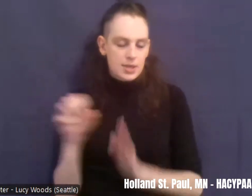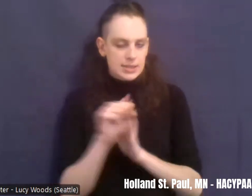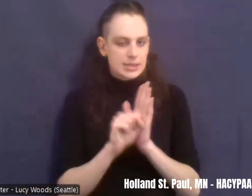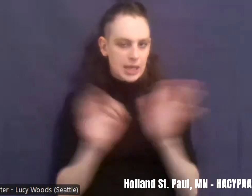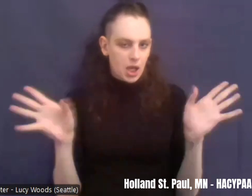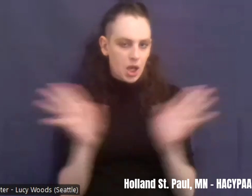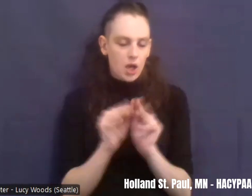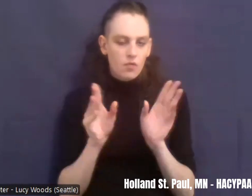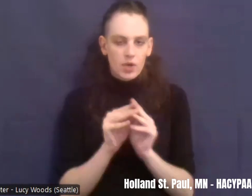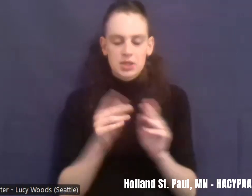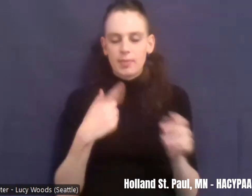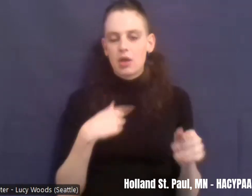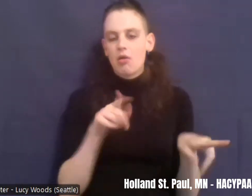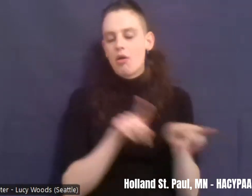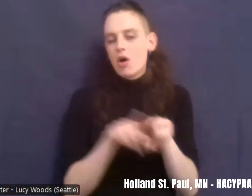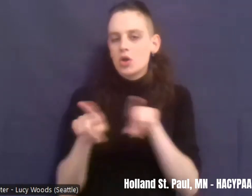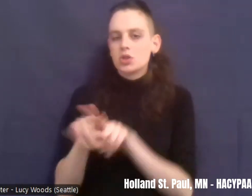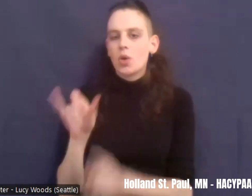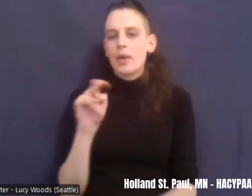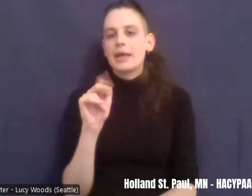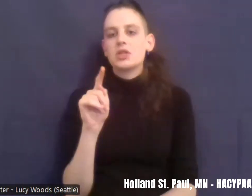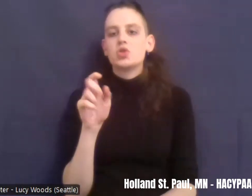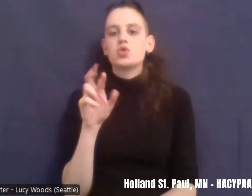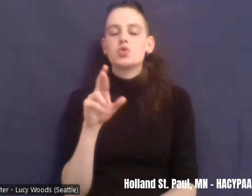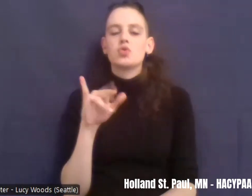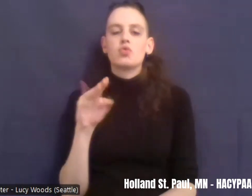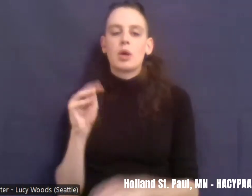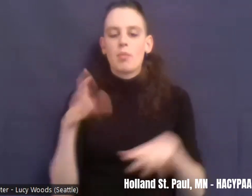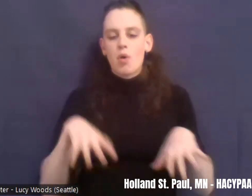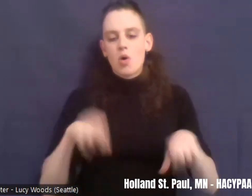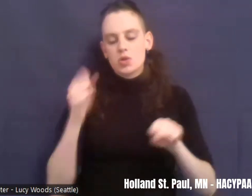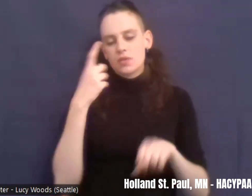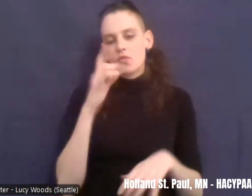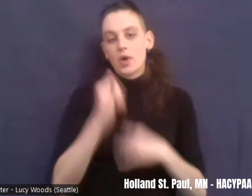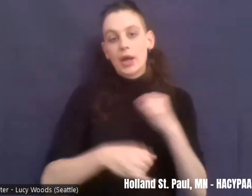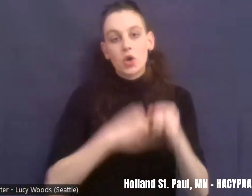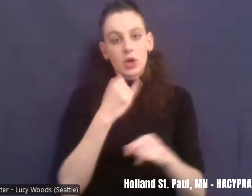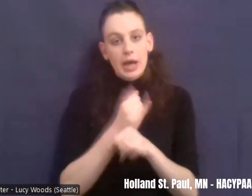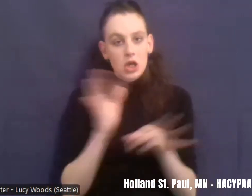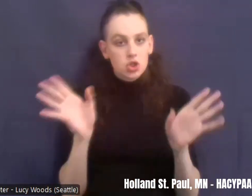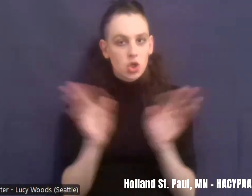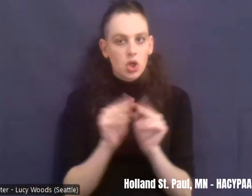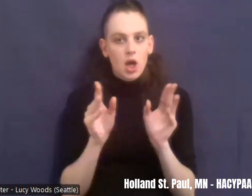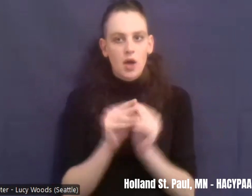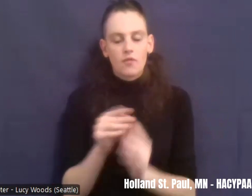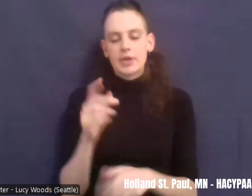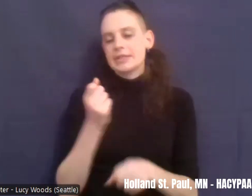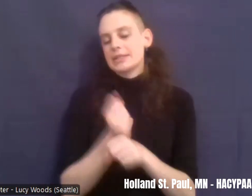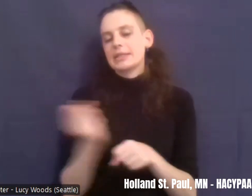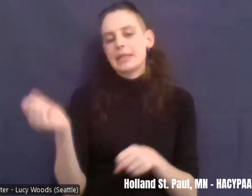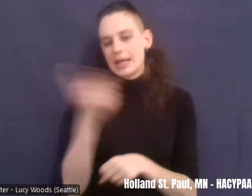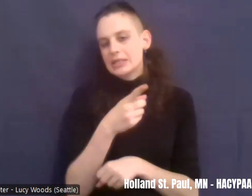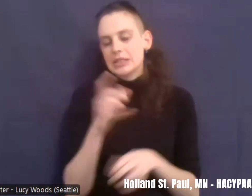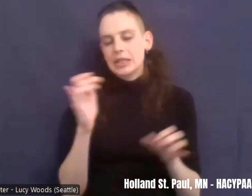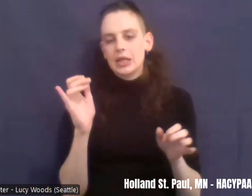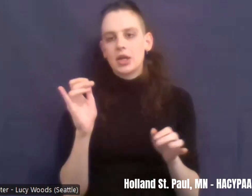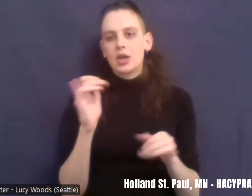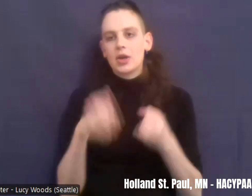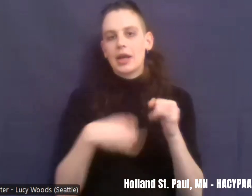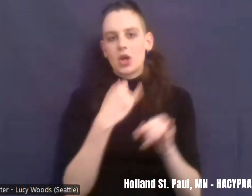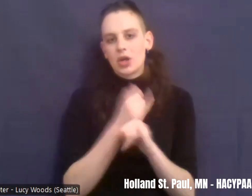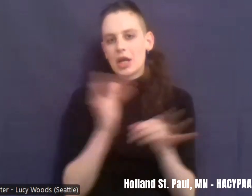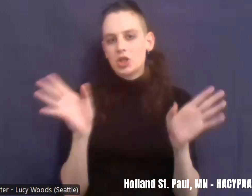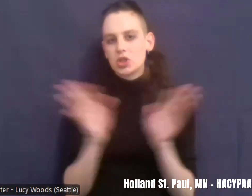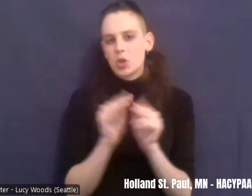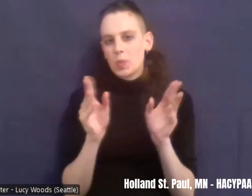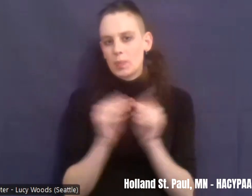interim host for the International Conference of Alcoholics Anonymous, because it's going to be in Minnesota next year, which is like not really on my bingo